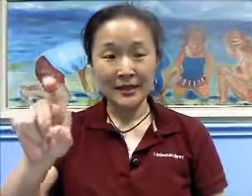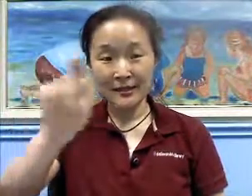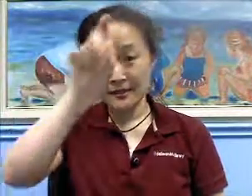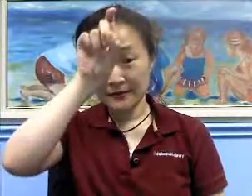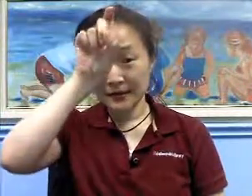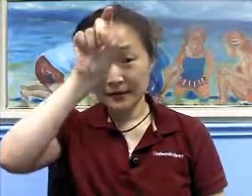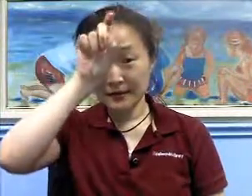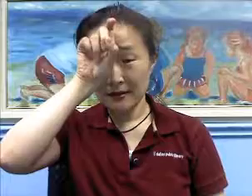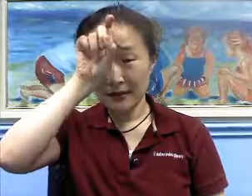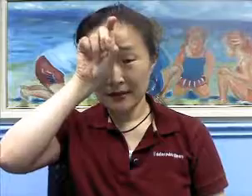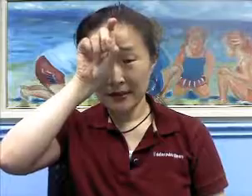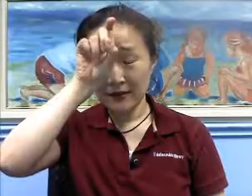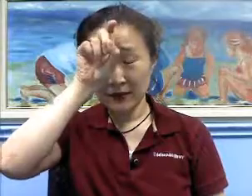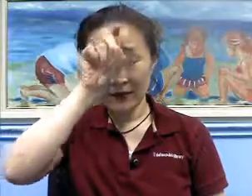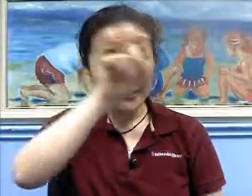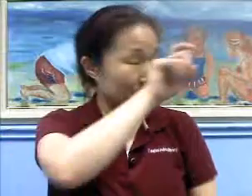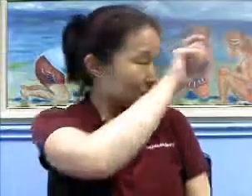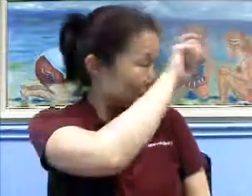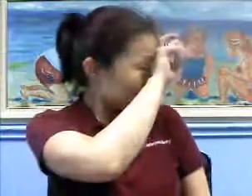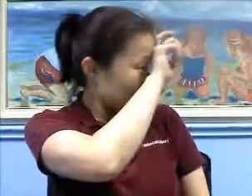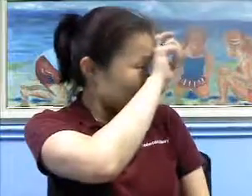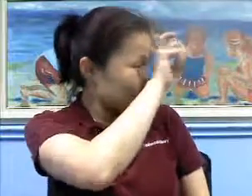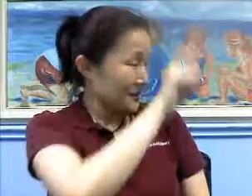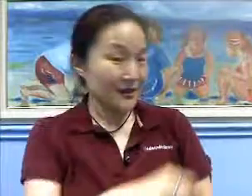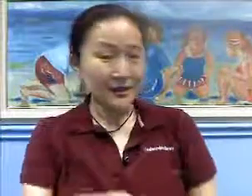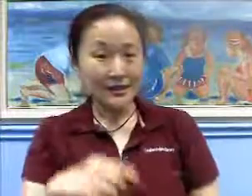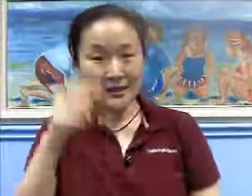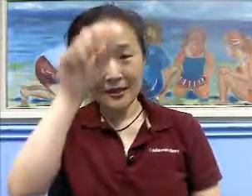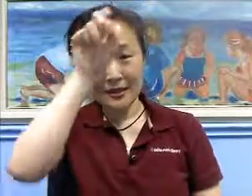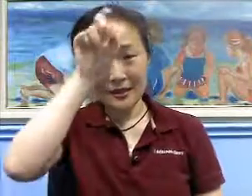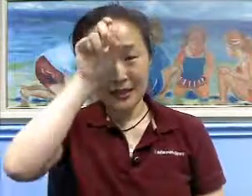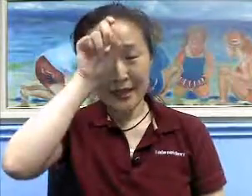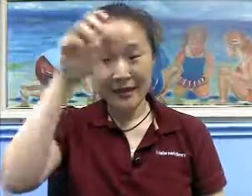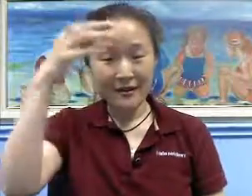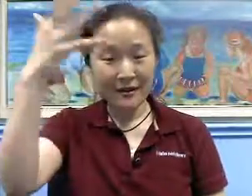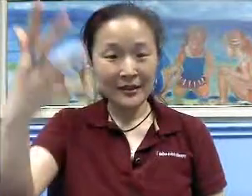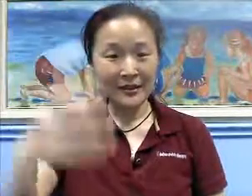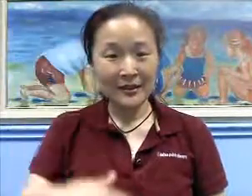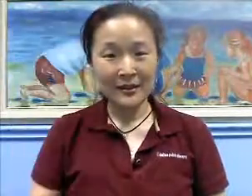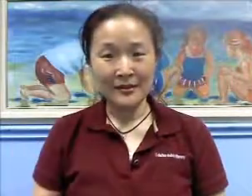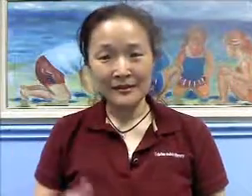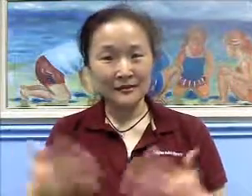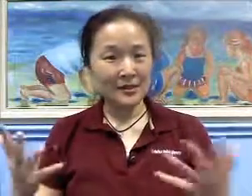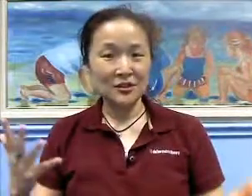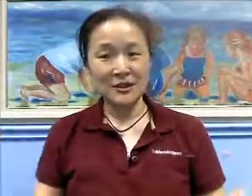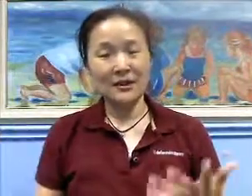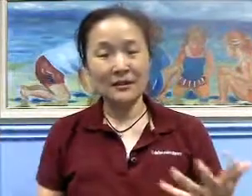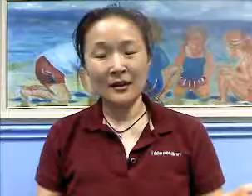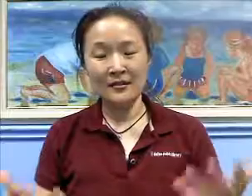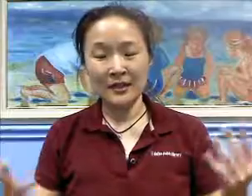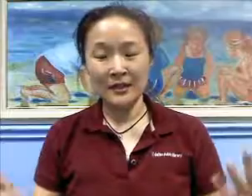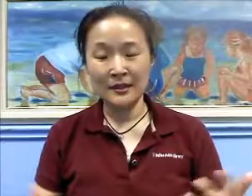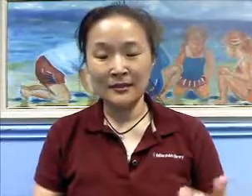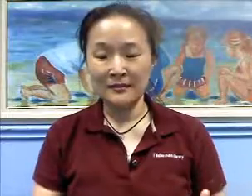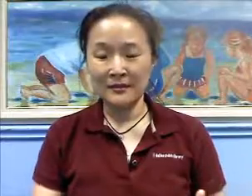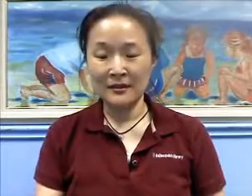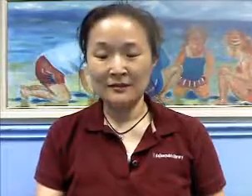X right here on your forehead, tap it. It's like the snake on that you see in a lot of the